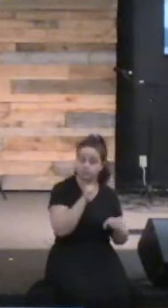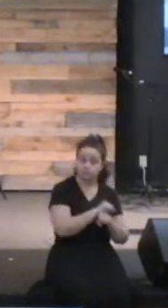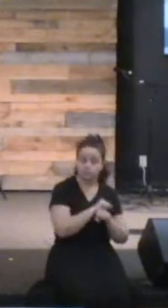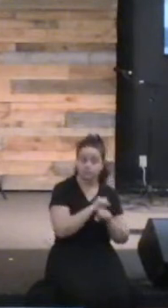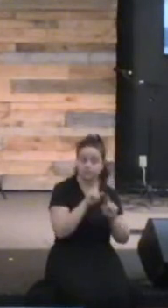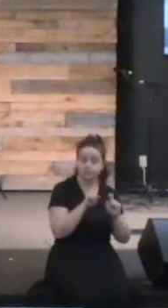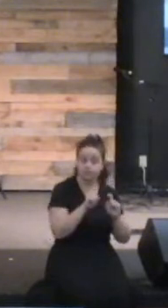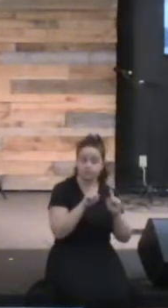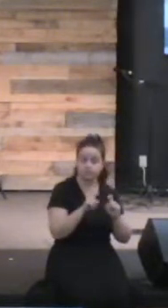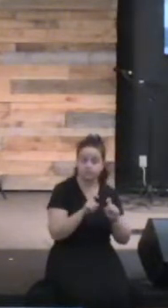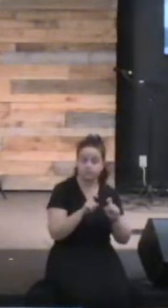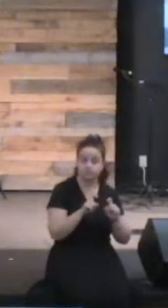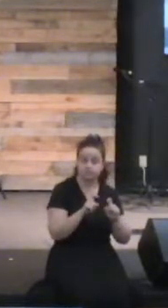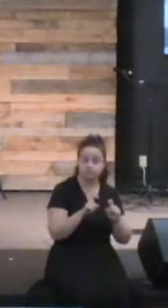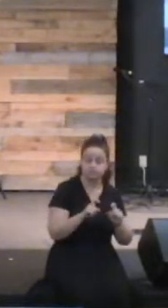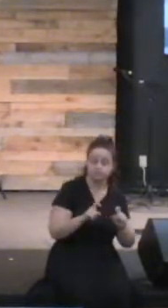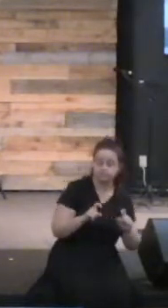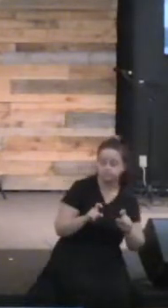test test test